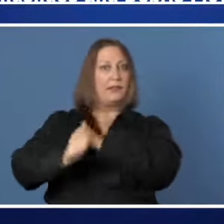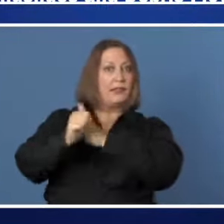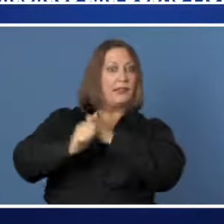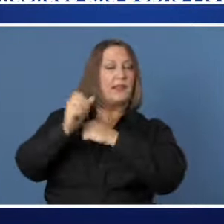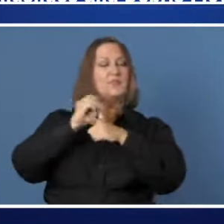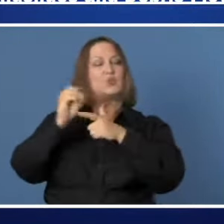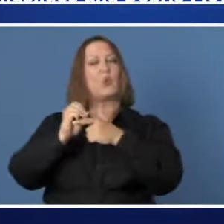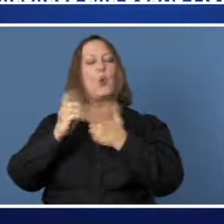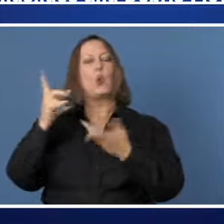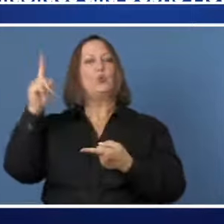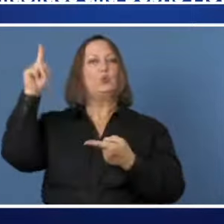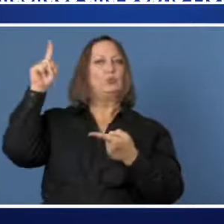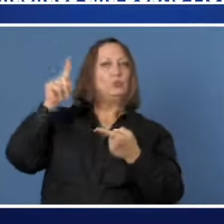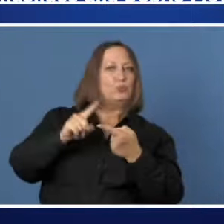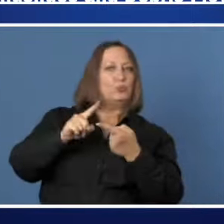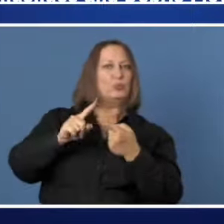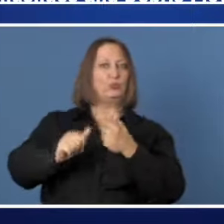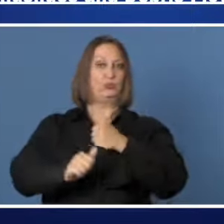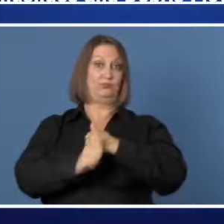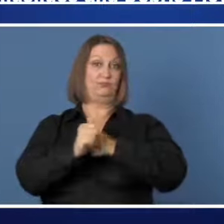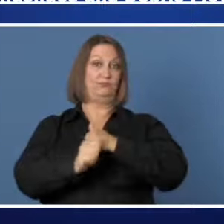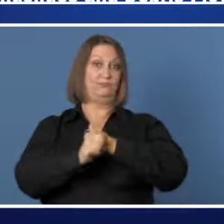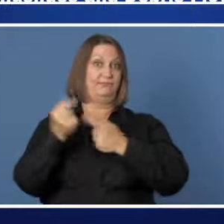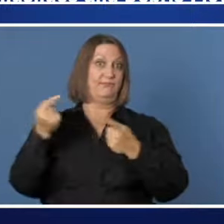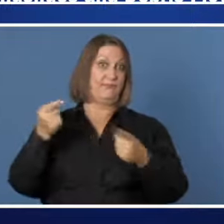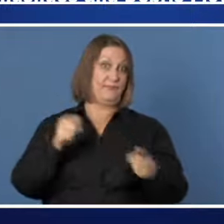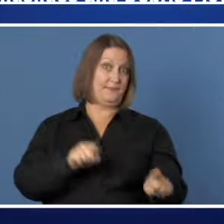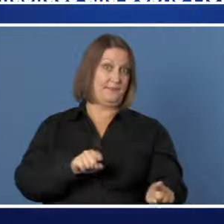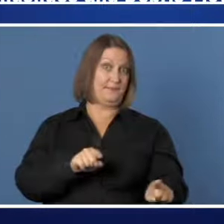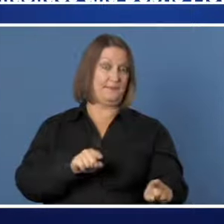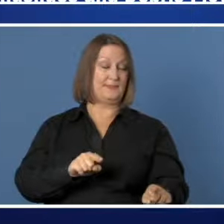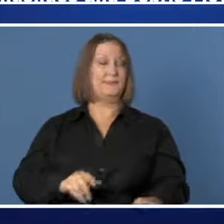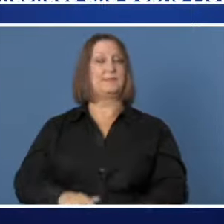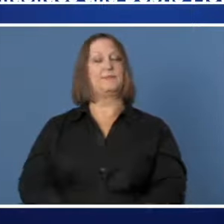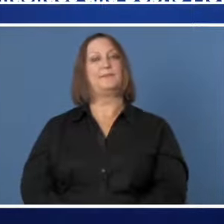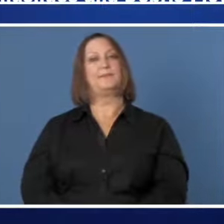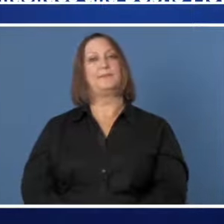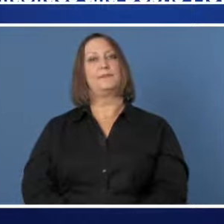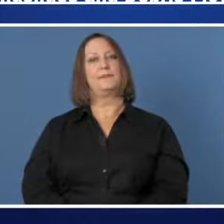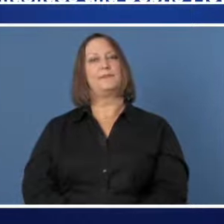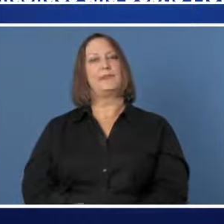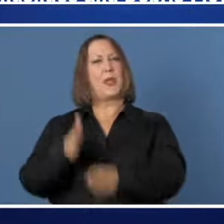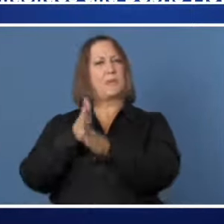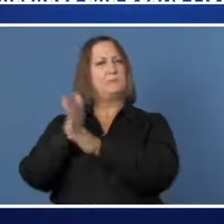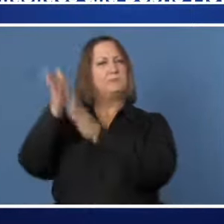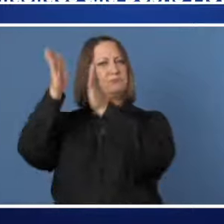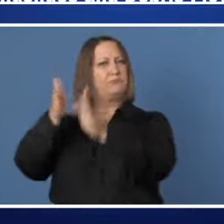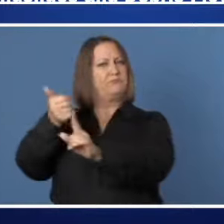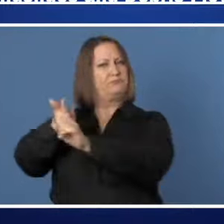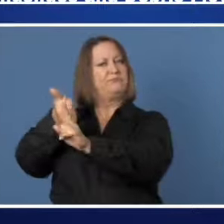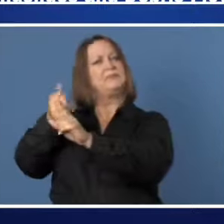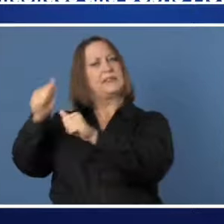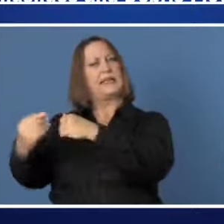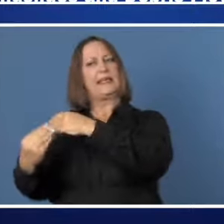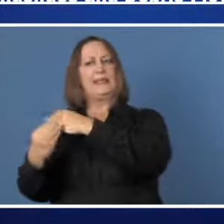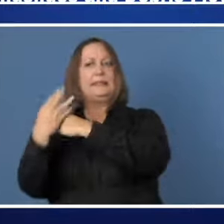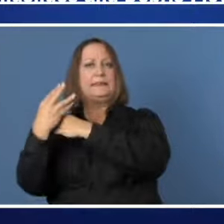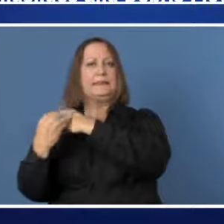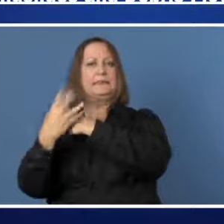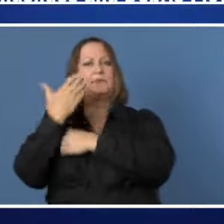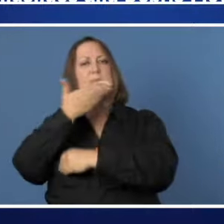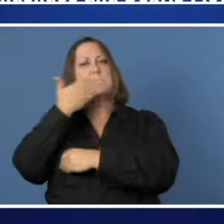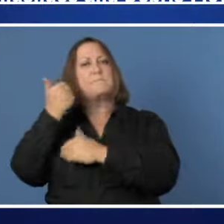designing corrective techniques to reduce landslide risk. A professional will be able to advise you of